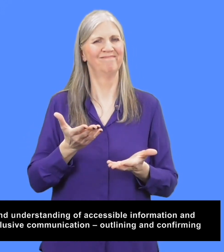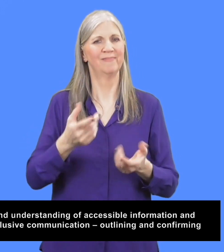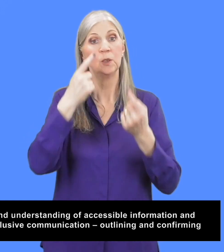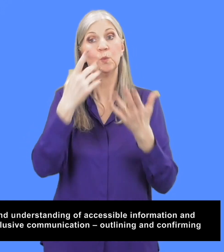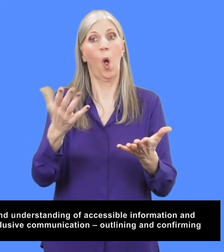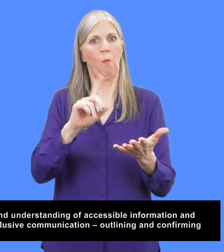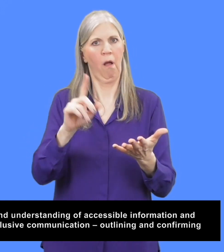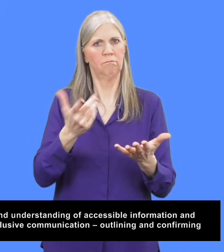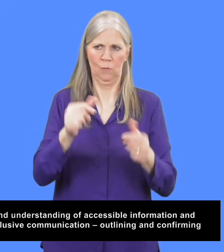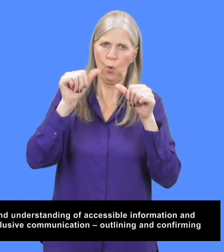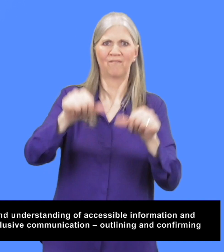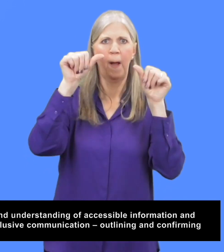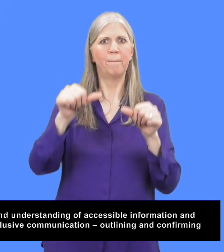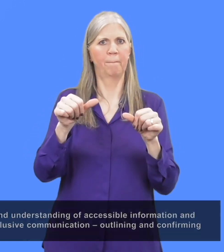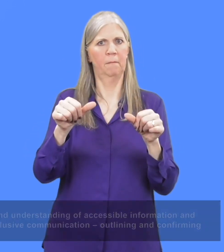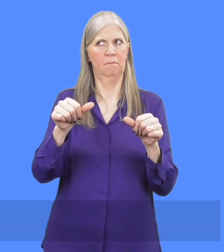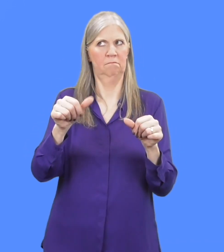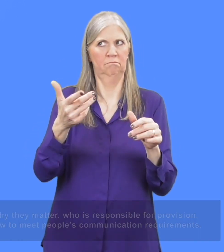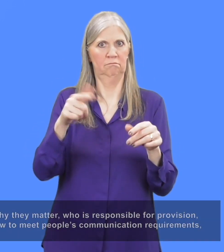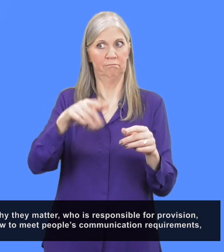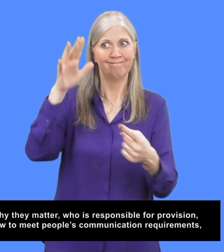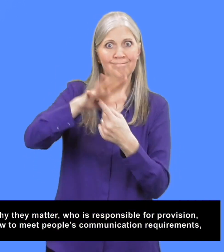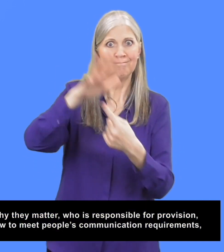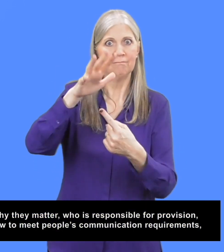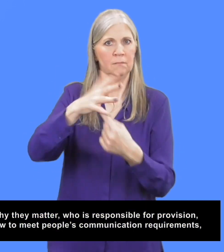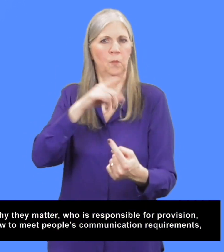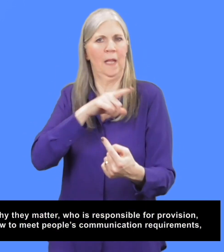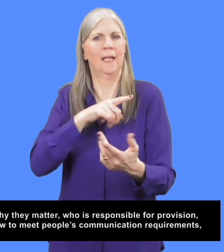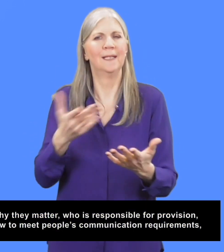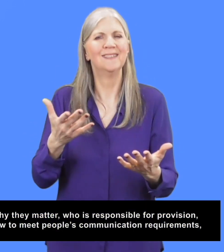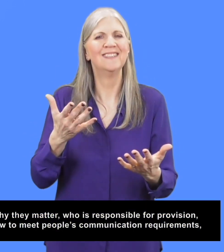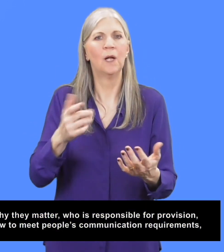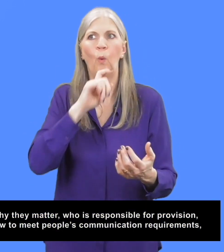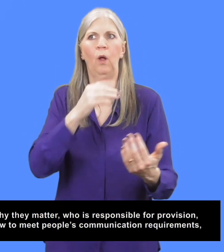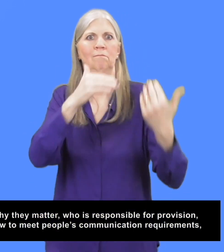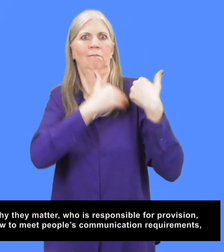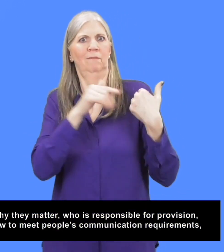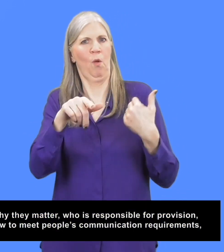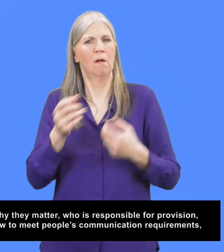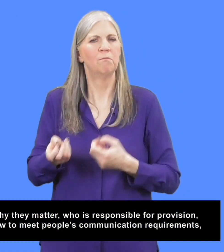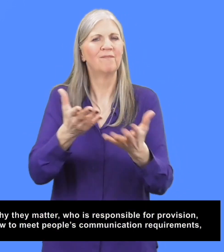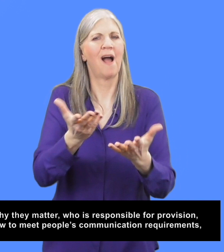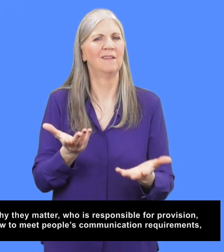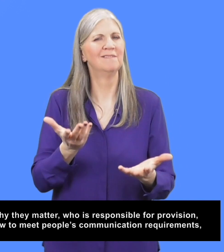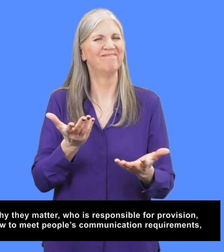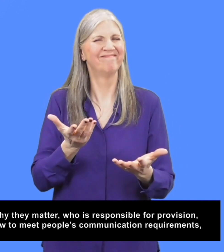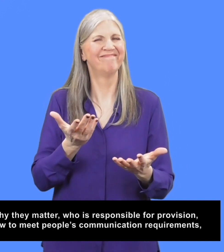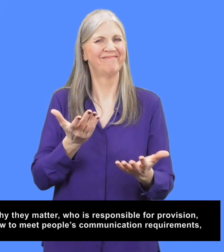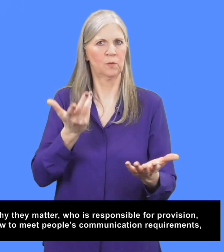confirming why they matter, who is responsible for provision, how to meet people's communication